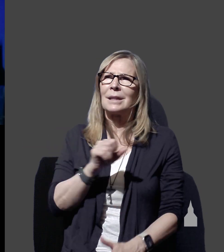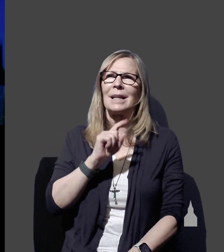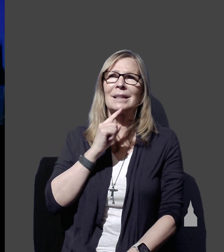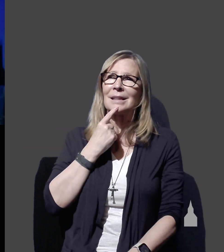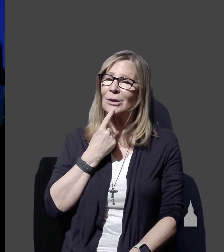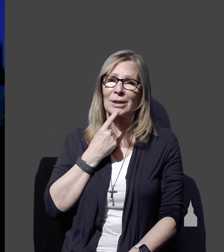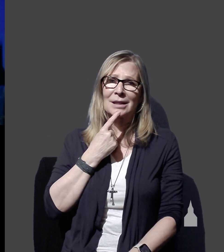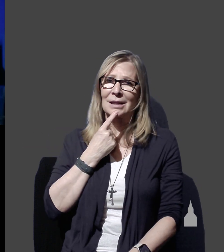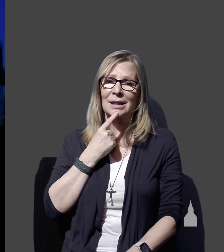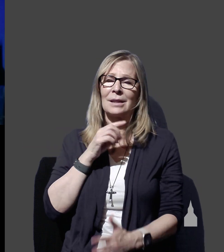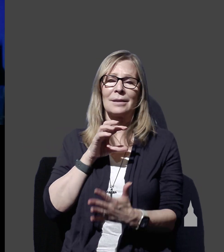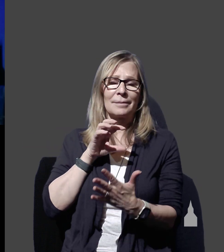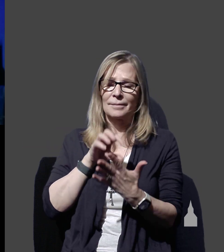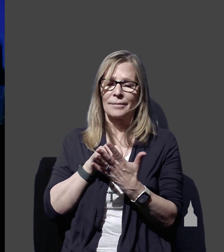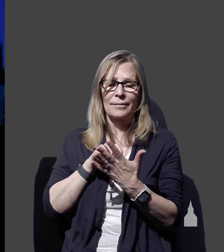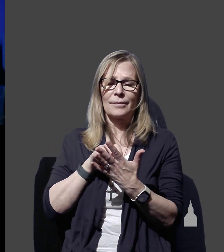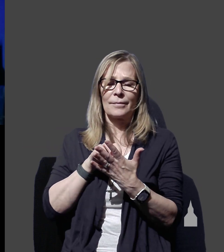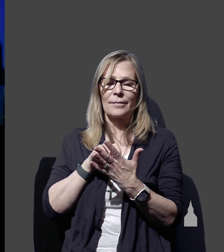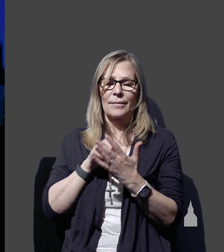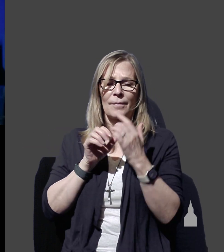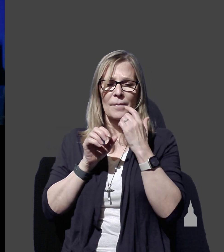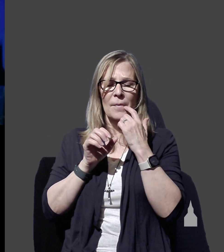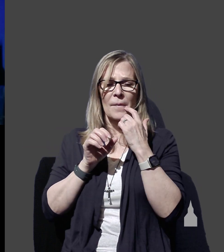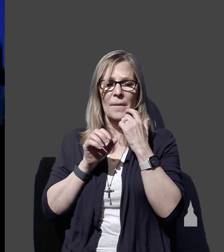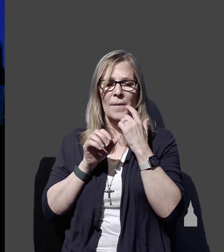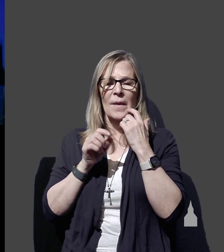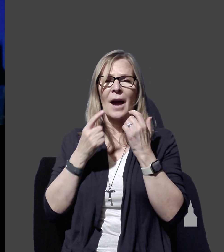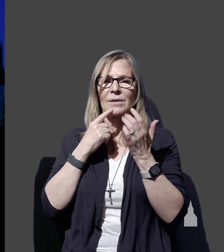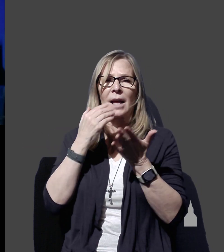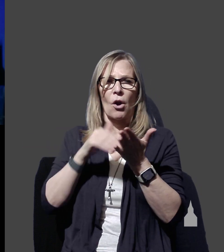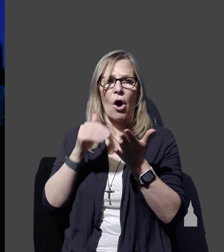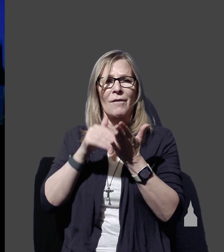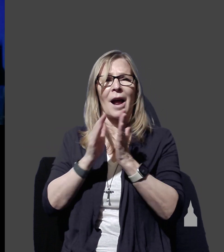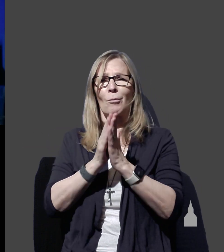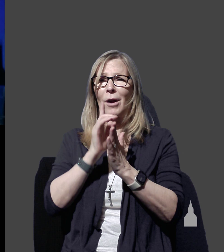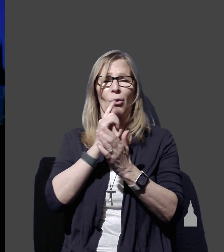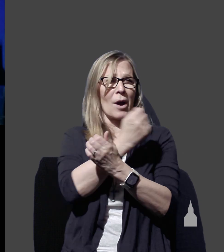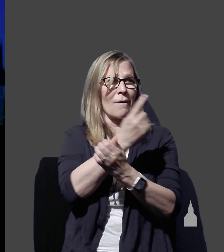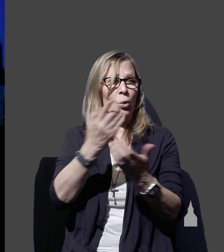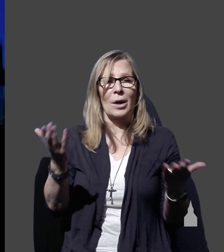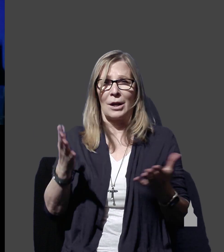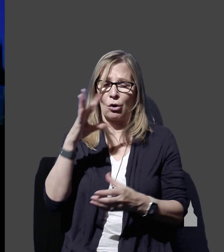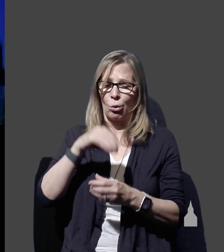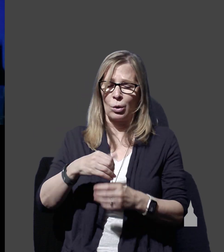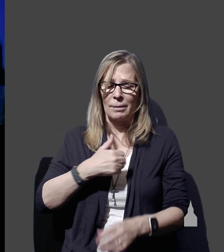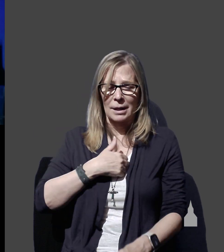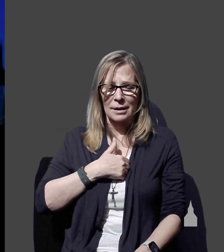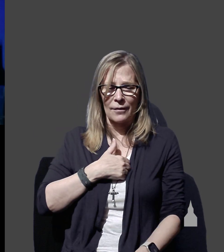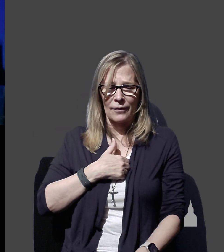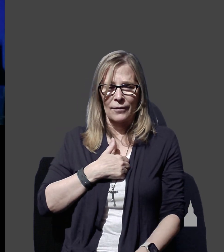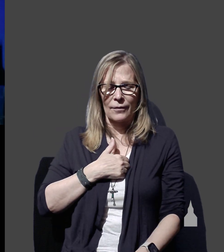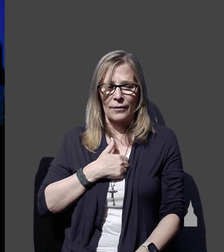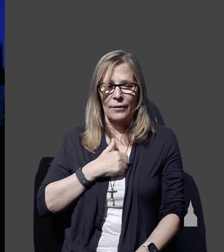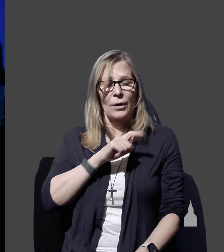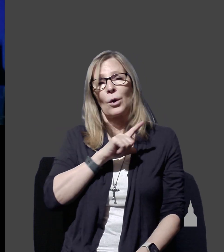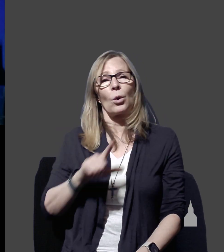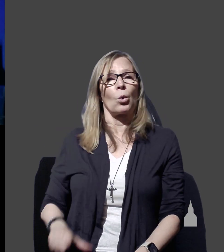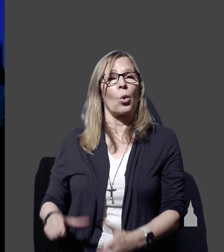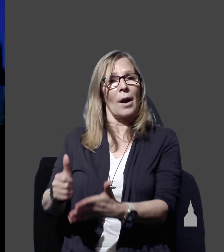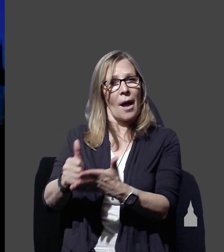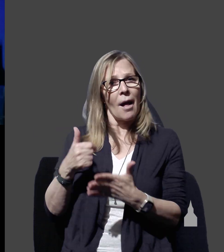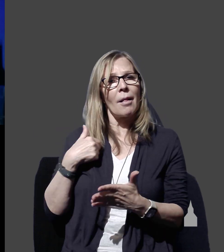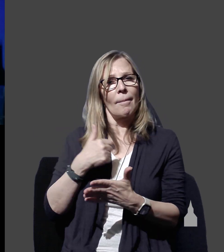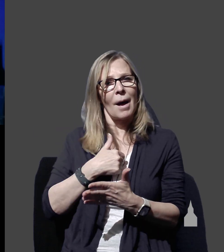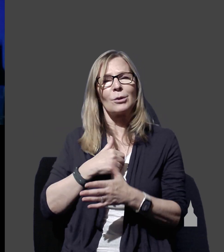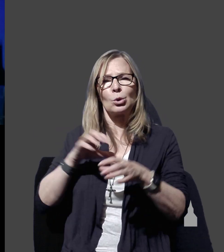words. I've said it multiple times, Lord, but I pray it for everyone here, including myself. Lord, help us to